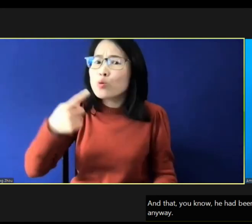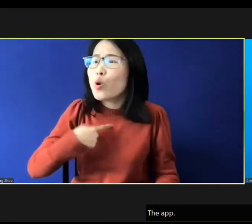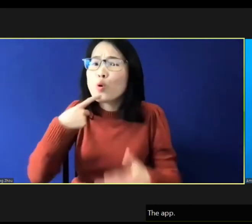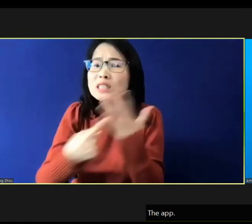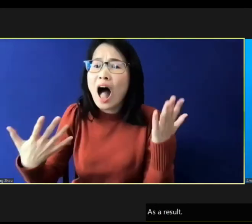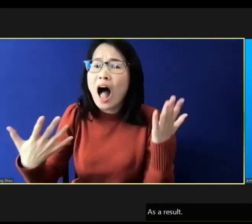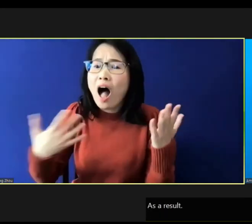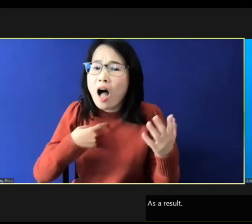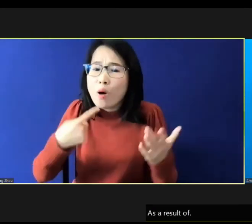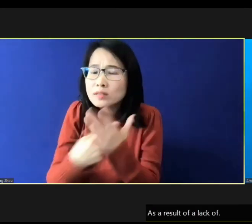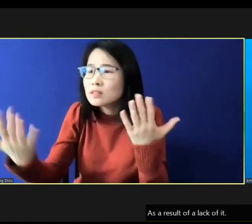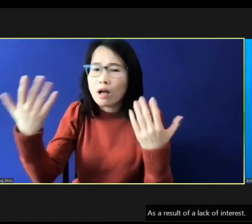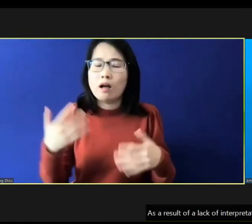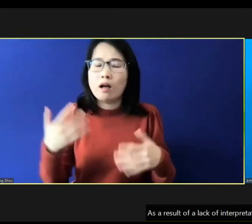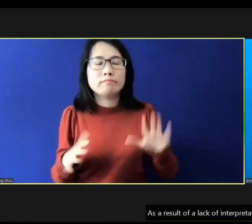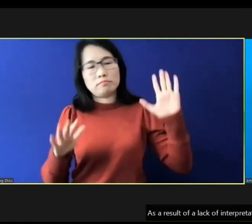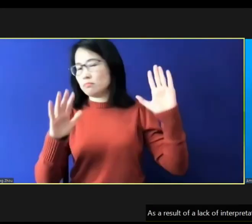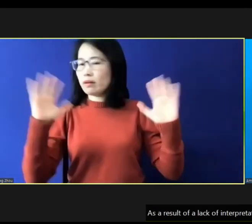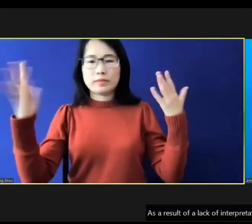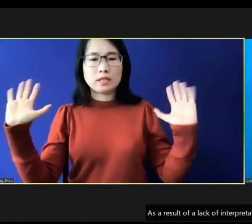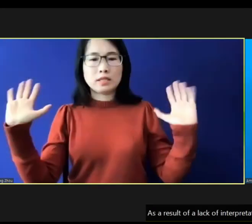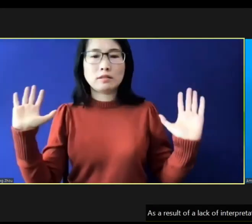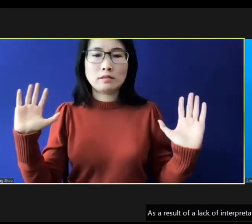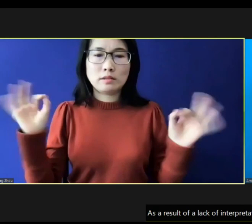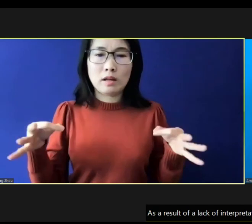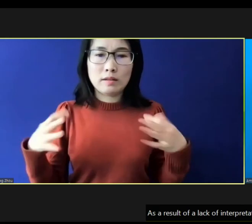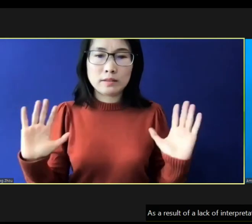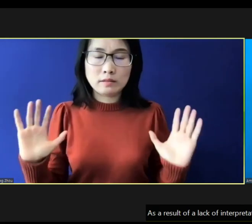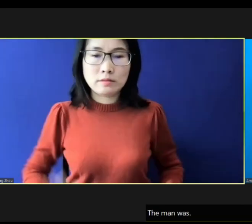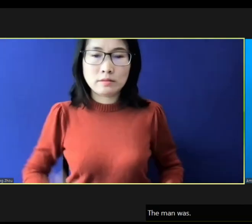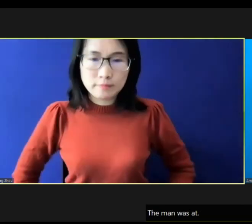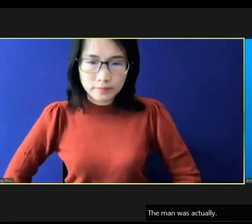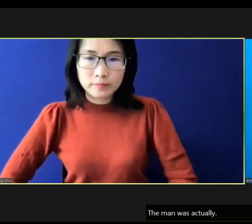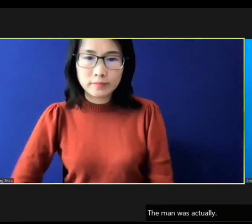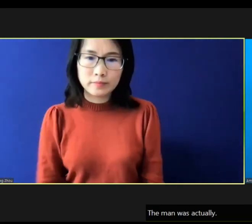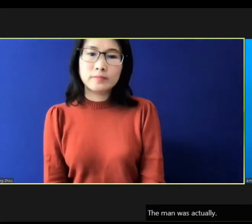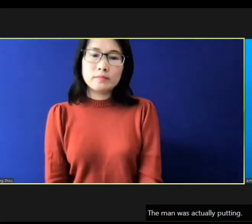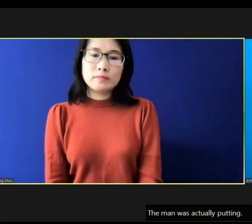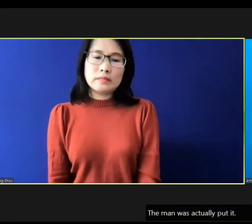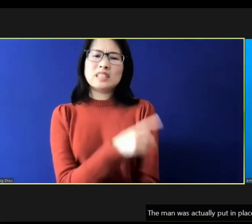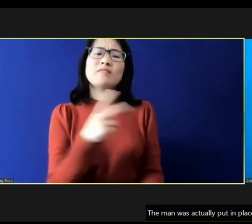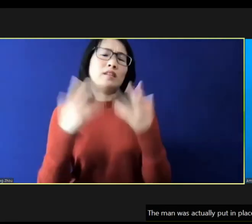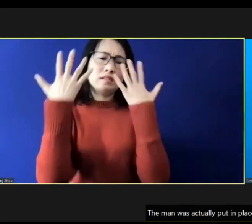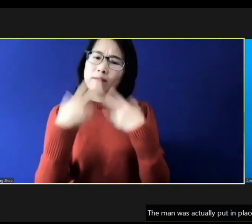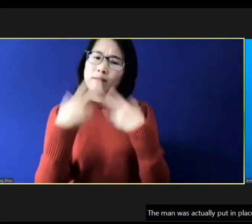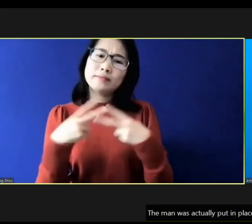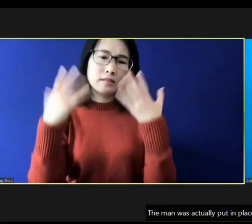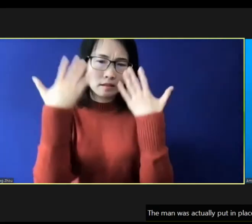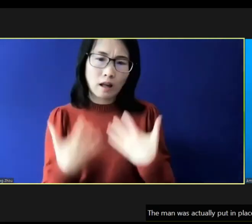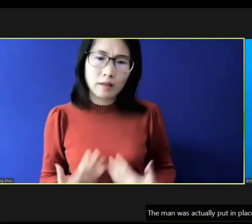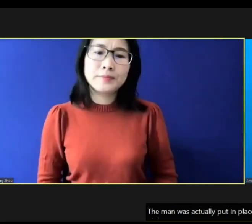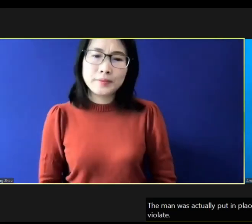as a result of a lack of interpretation, the man was actually placed into jail for a very